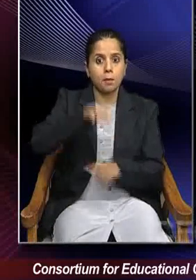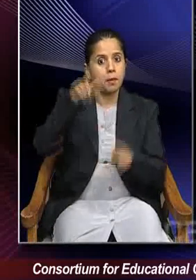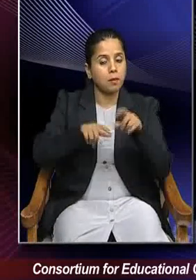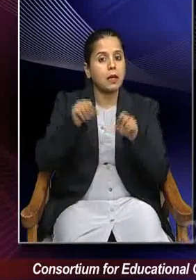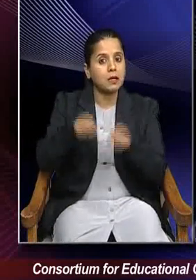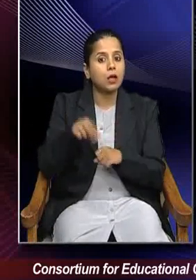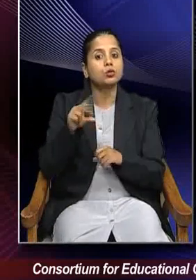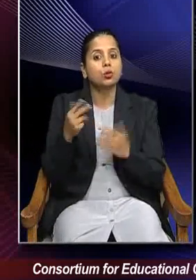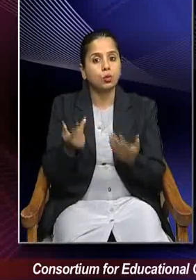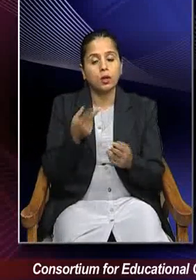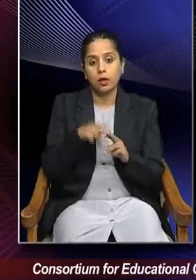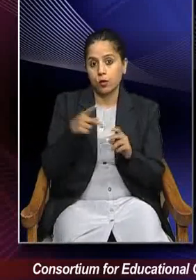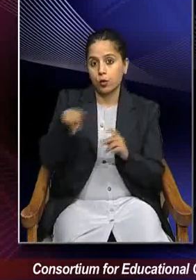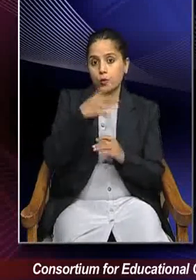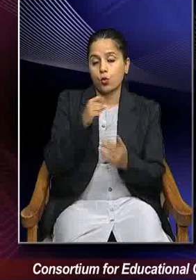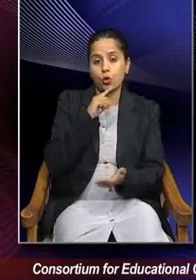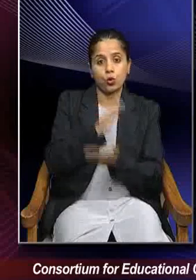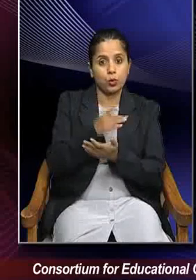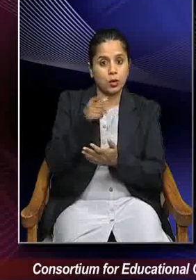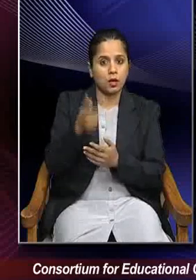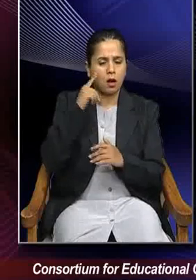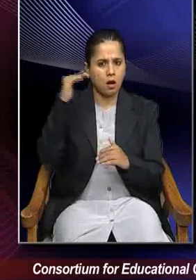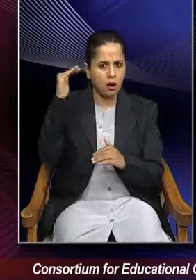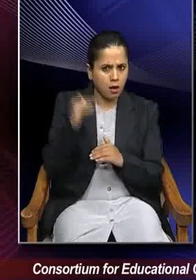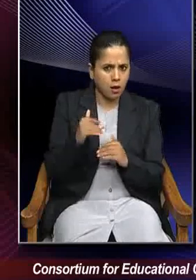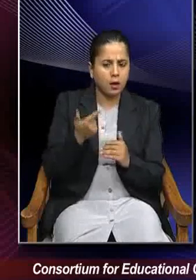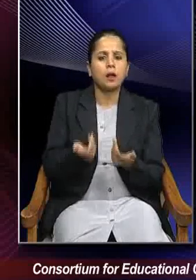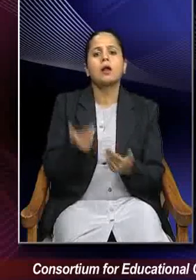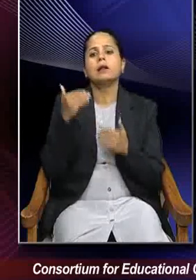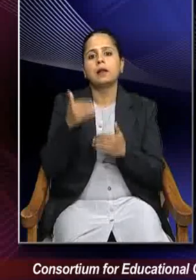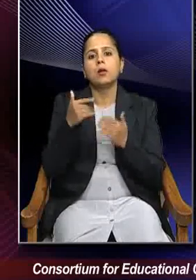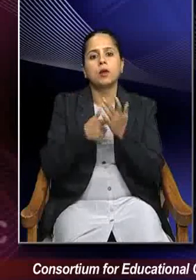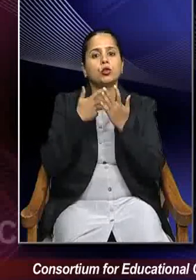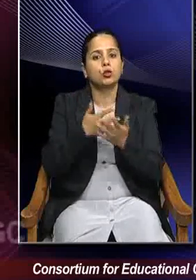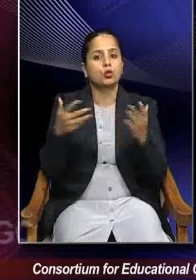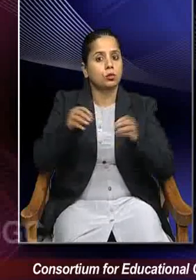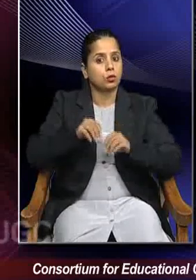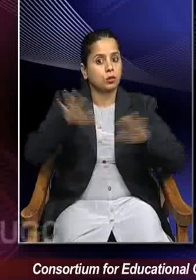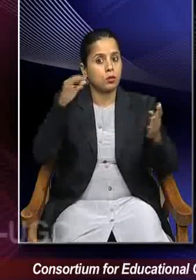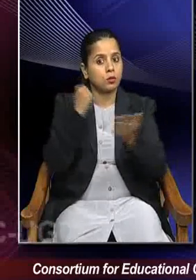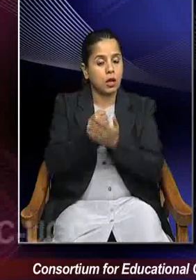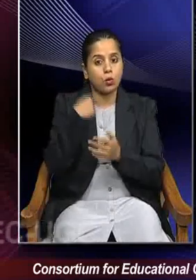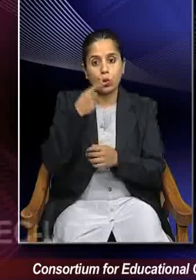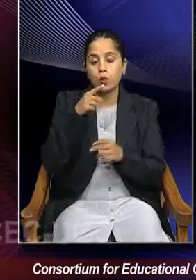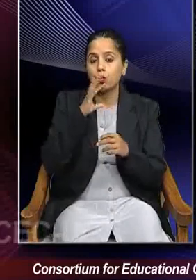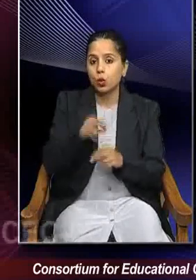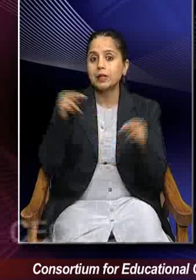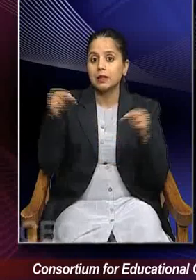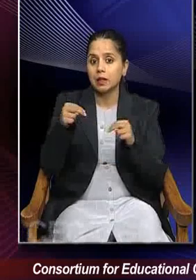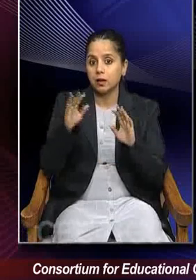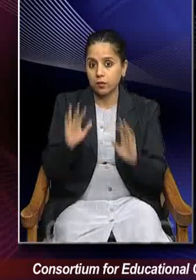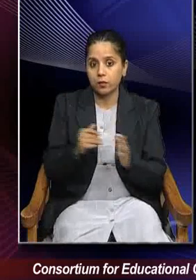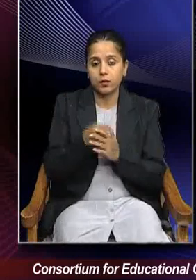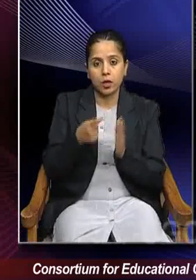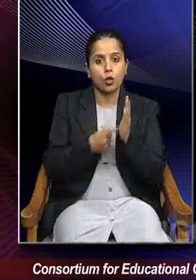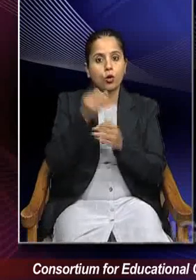in order to make sure that the scarce or limited resources reach those who really need them, the